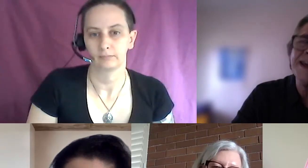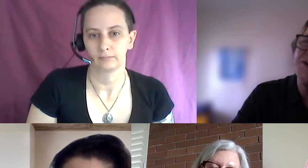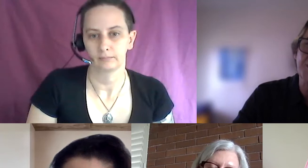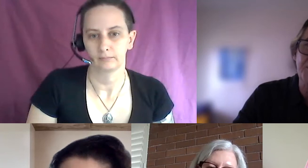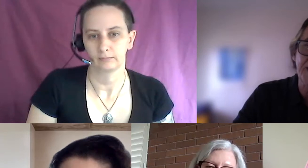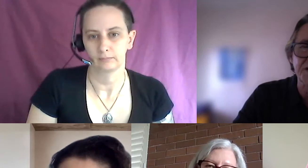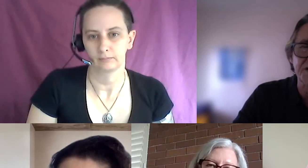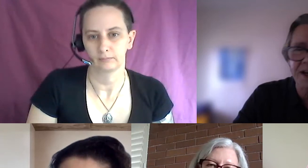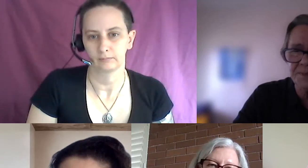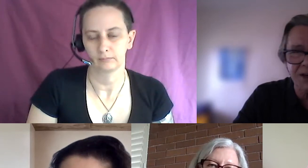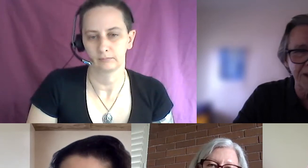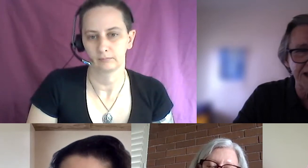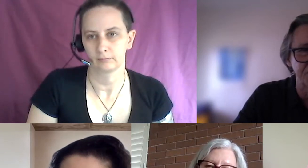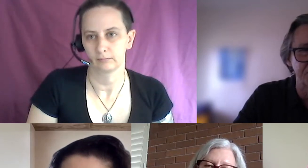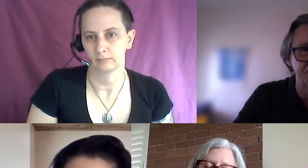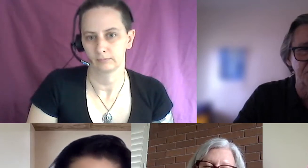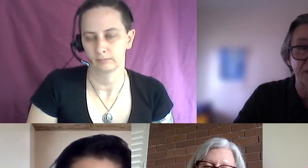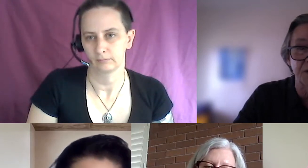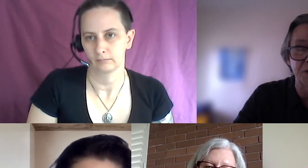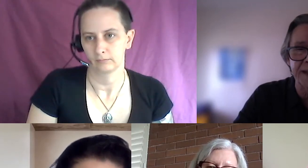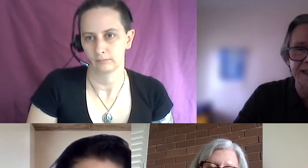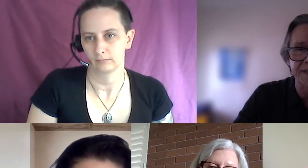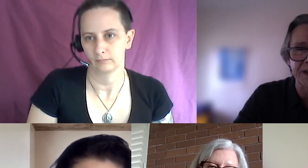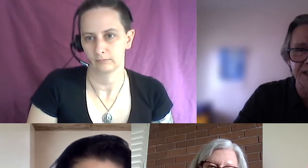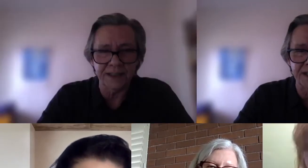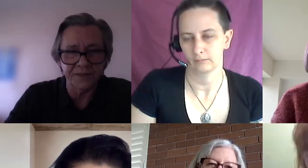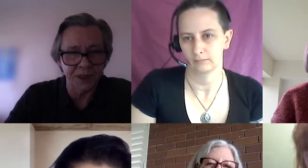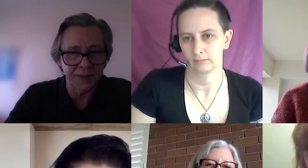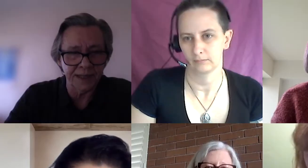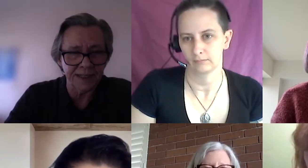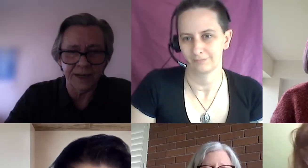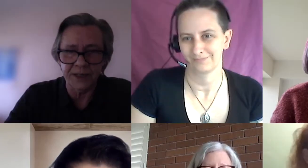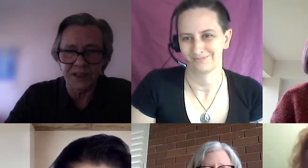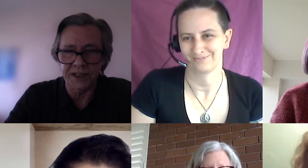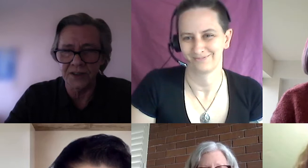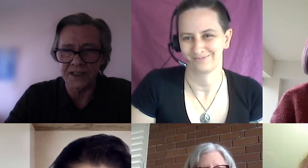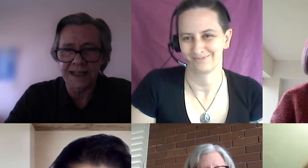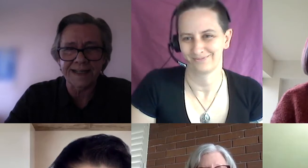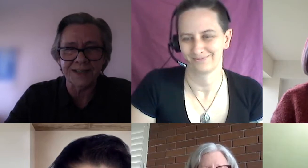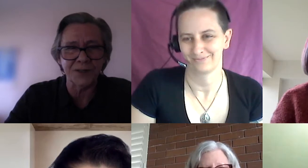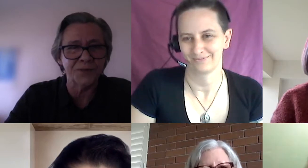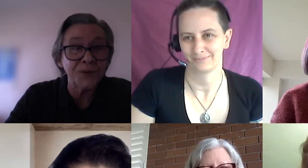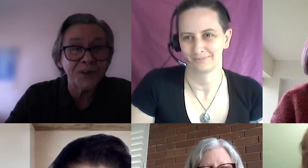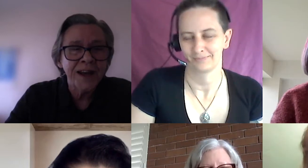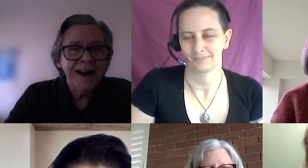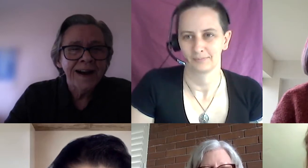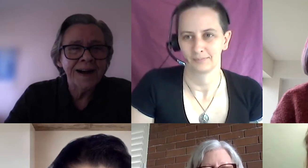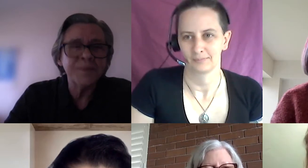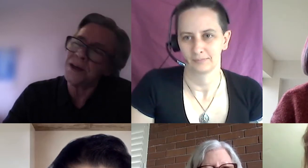Thank you so much. I'm sorry we have to, you know, we could talk about this for ages. I love talking about sign language and Auslan and so forth. Thank you